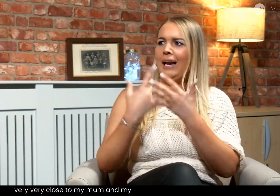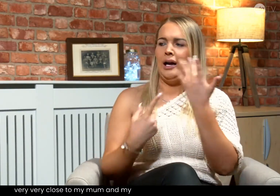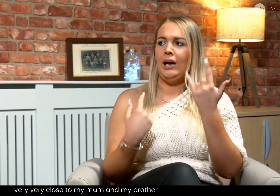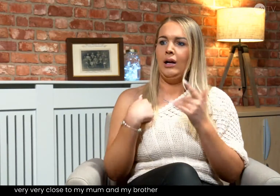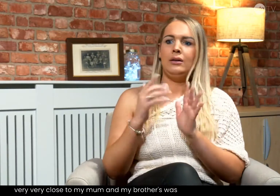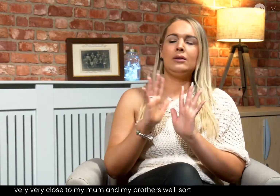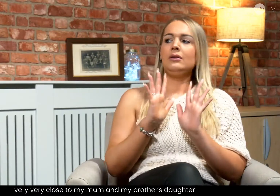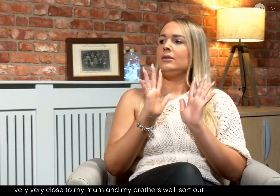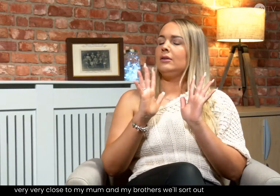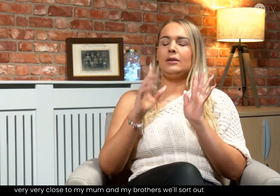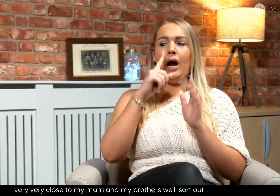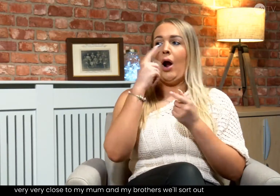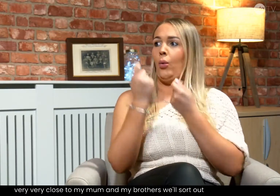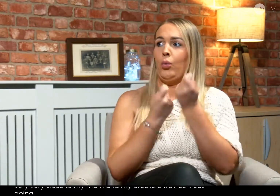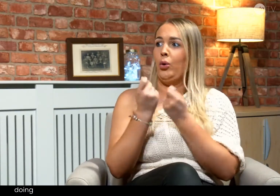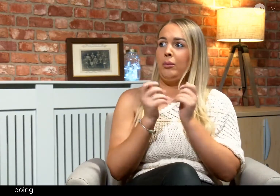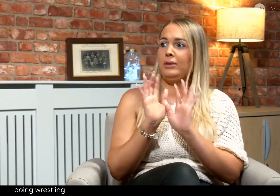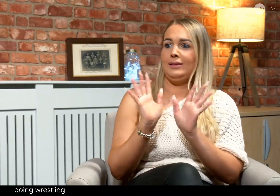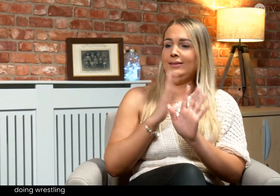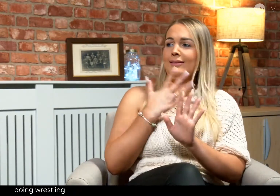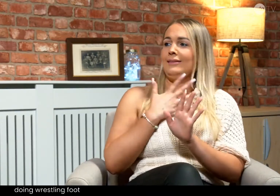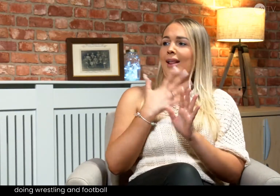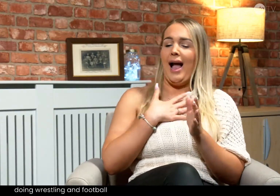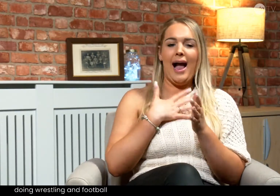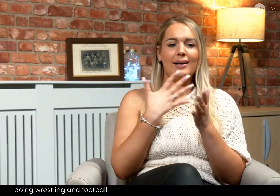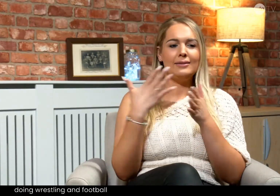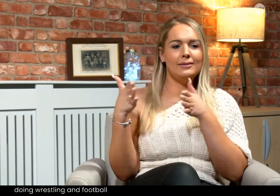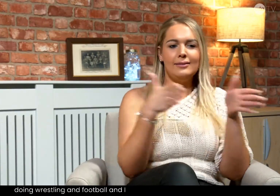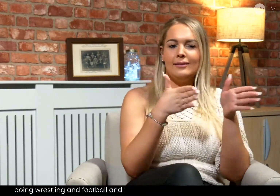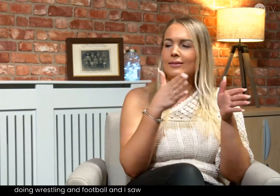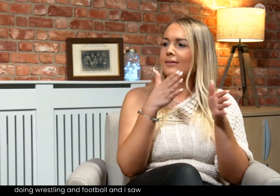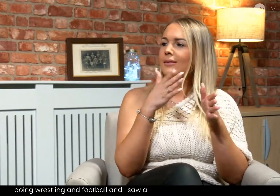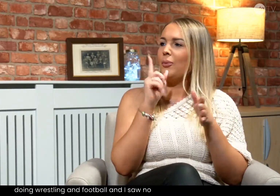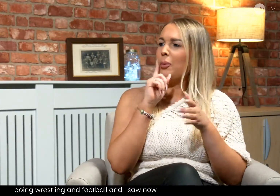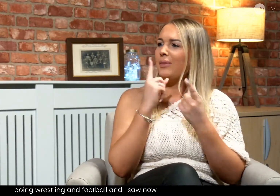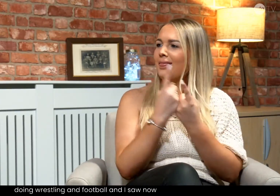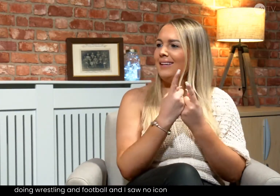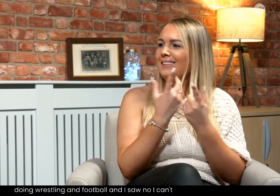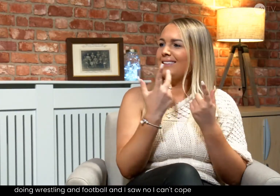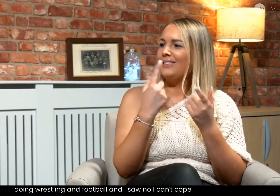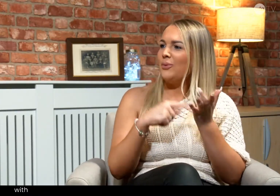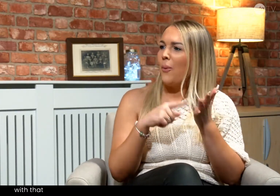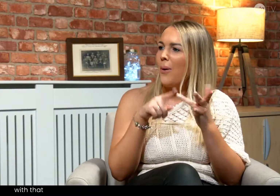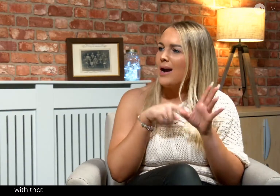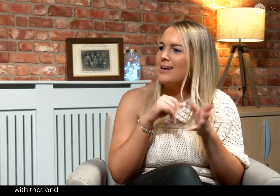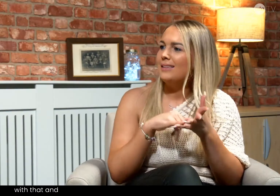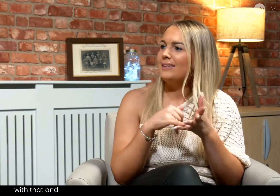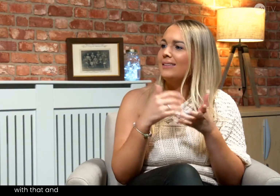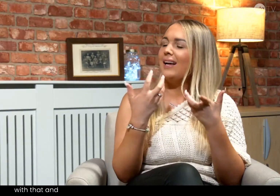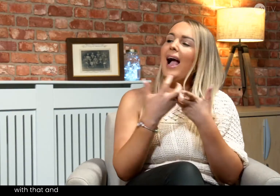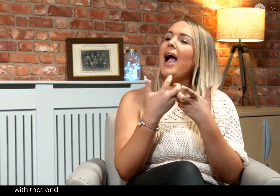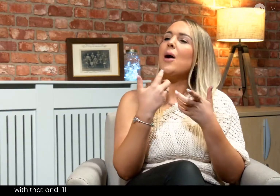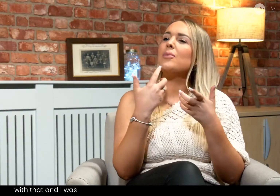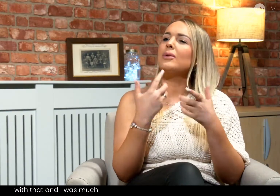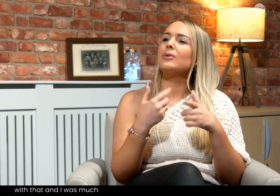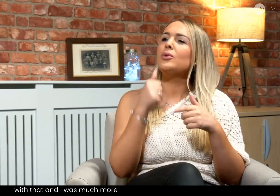doing wrestling and football. And I just thought, oh no, I can't cope with that. And I was much more interested in women's